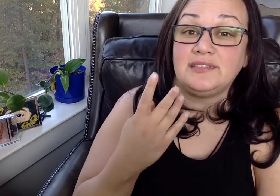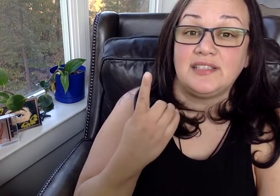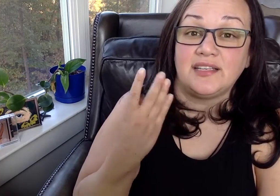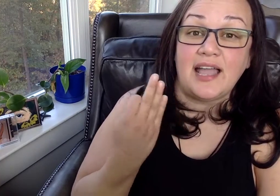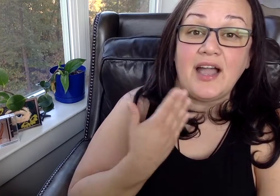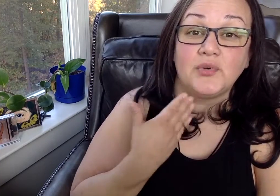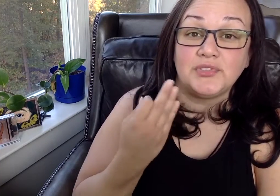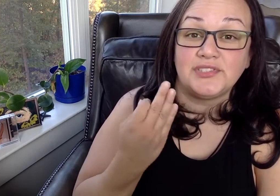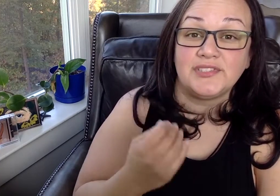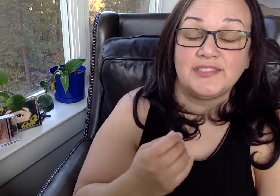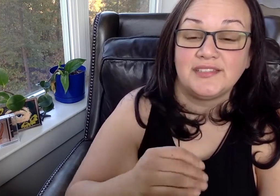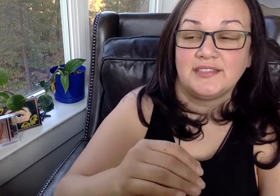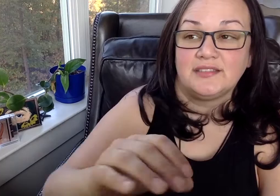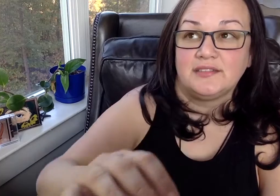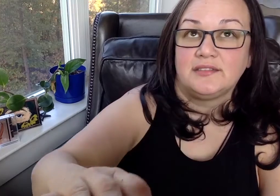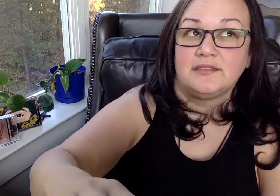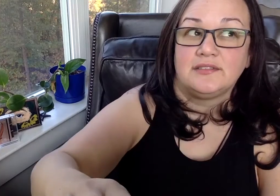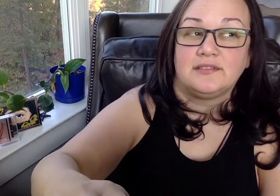the house,